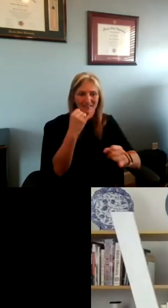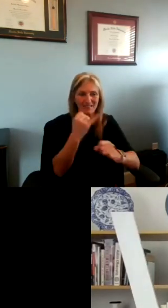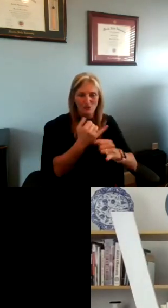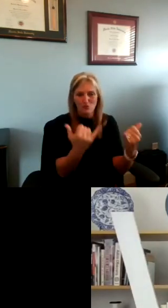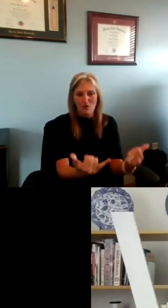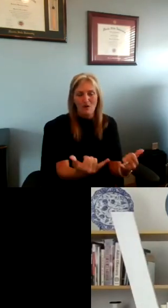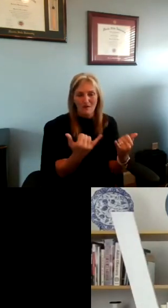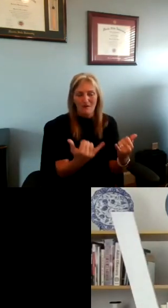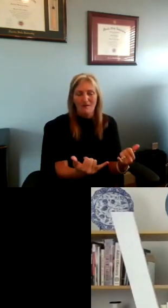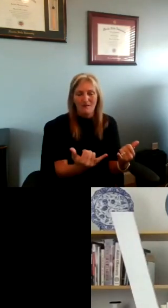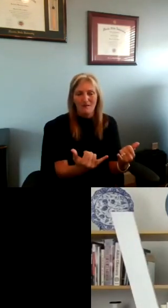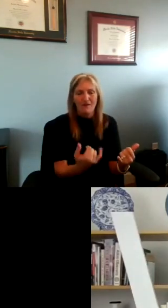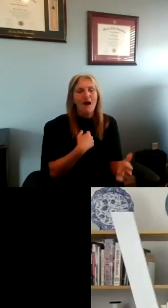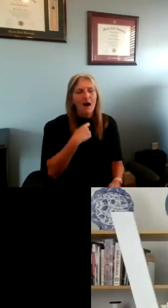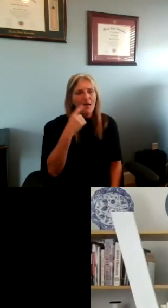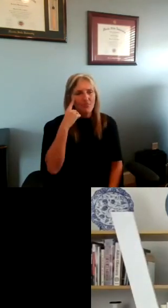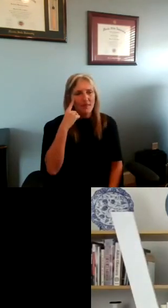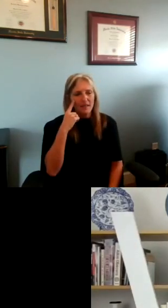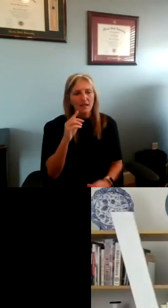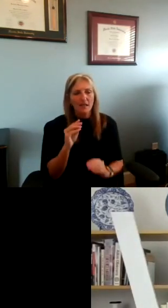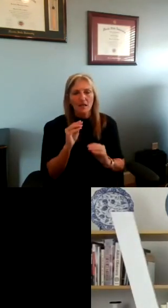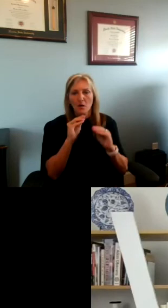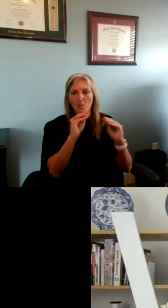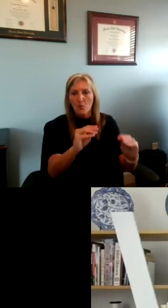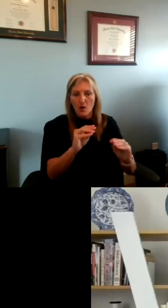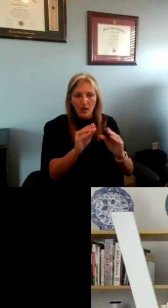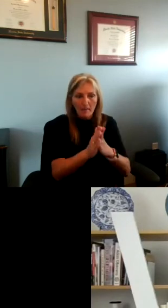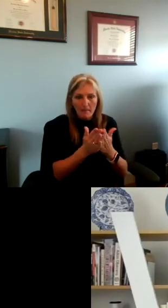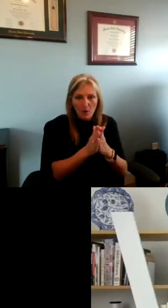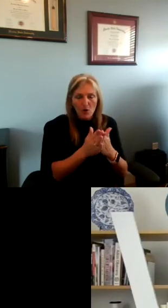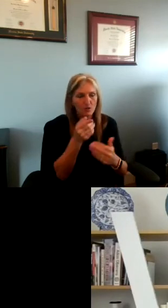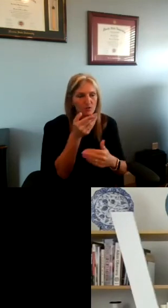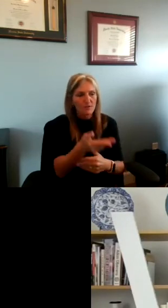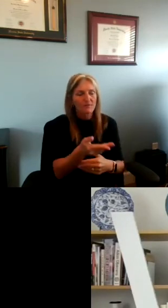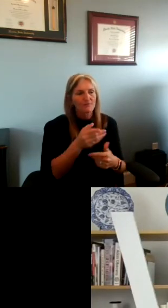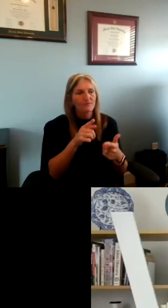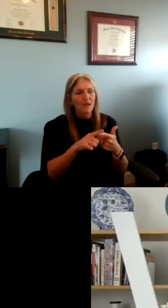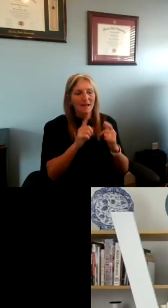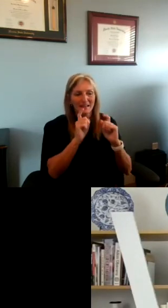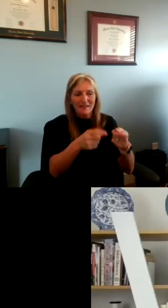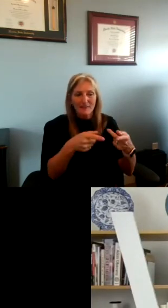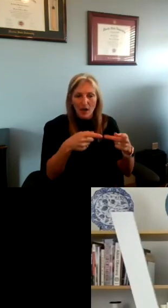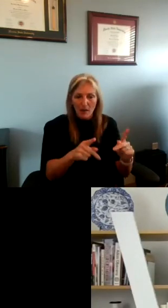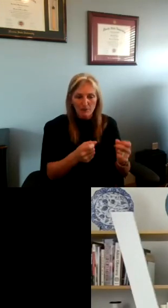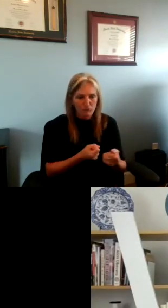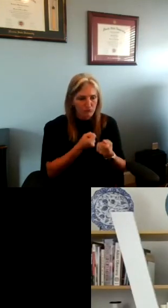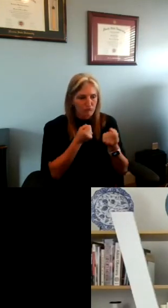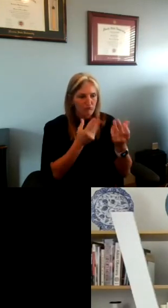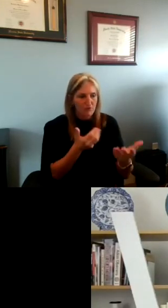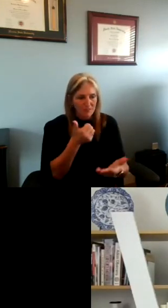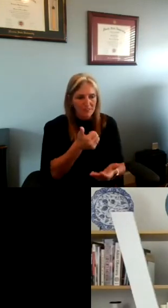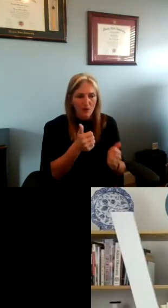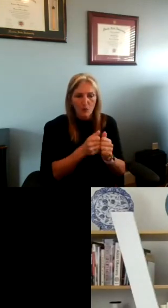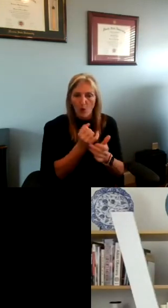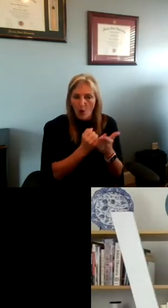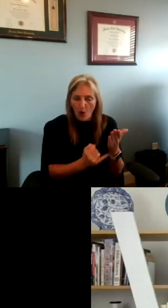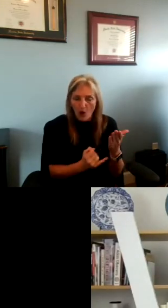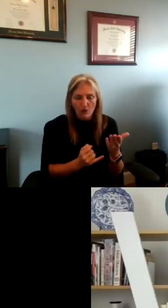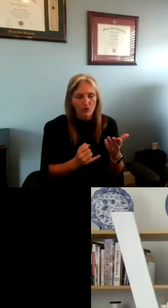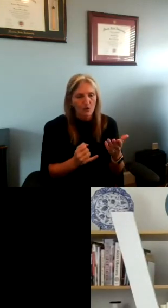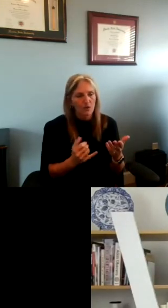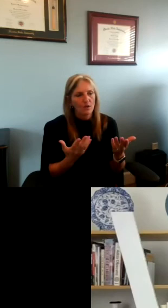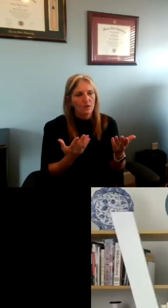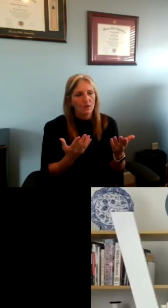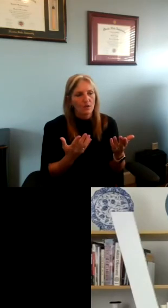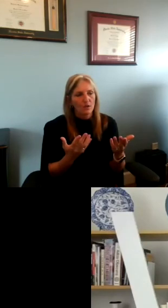And I think putting books in those institutions, giving people opportunities to express themselves through the arts, to find what